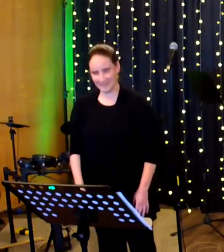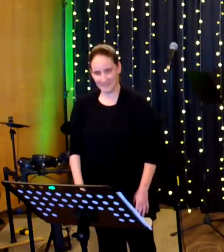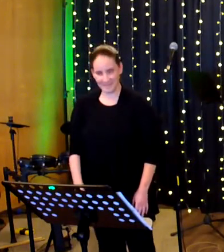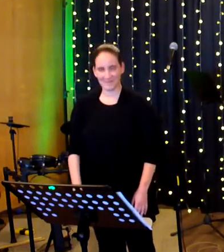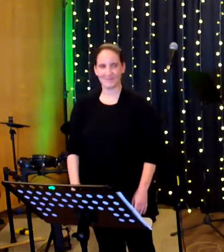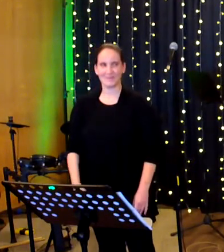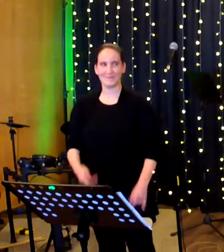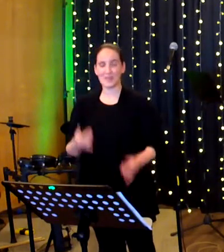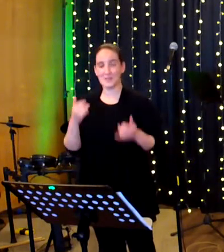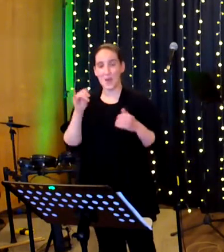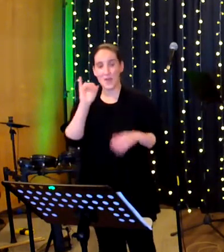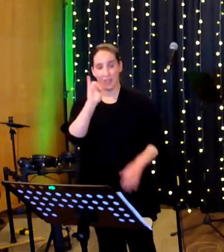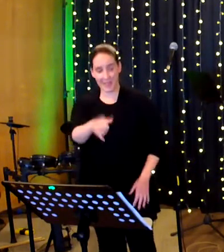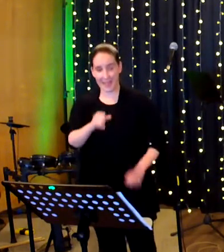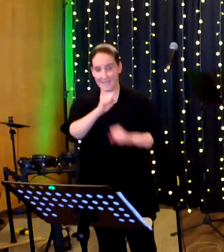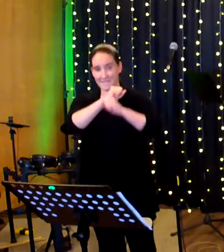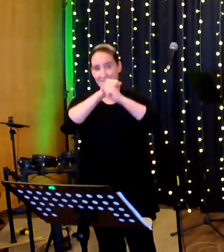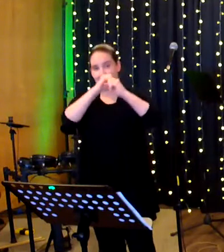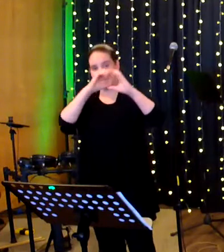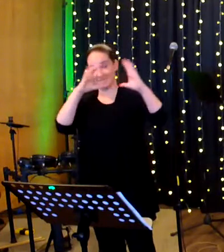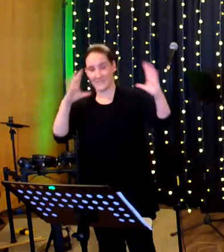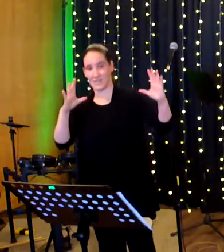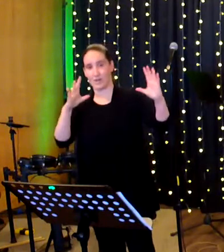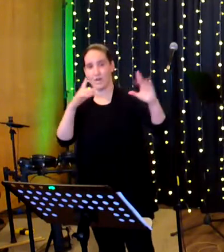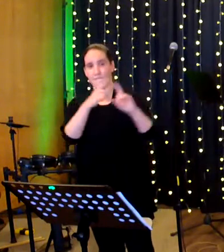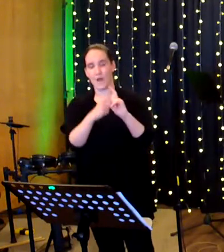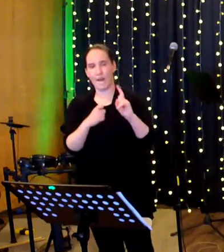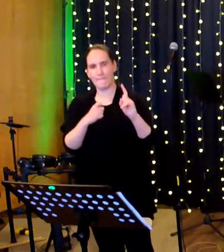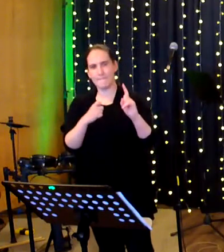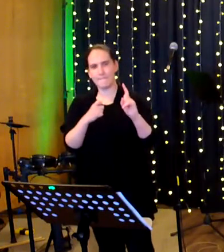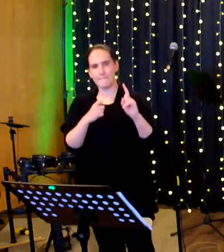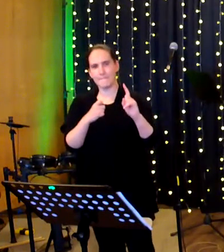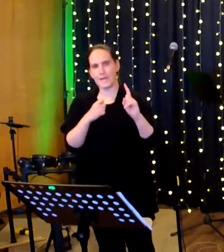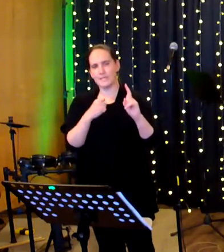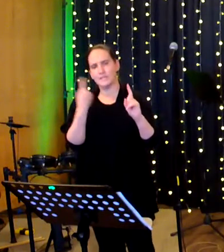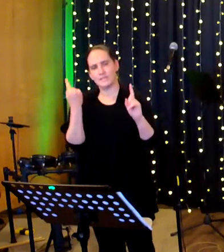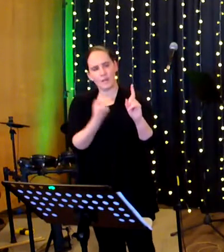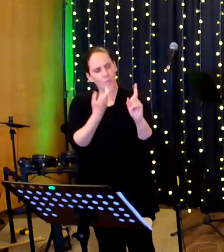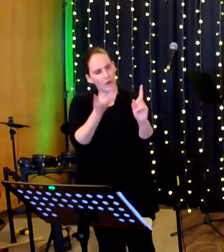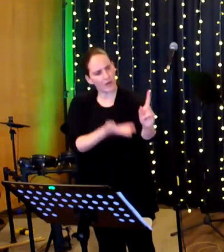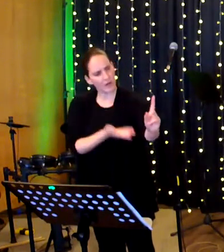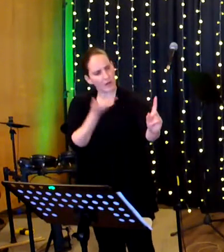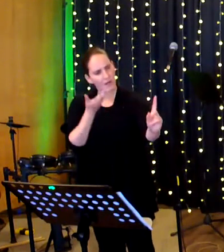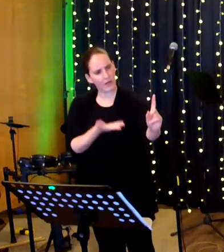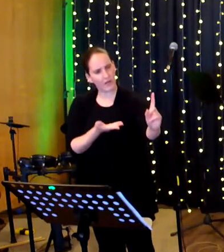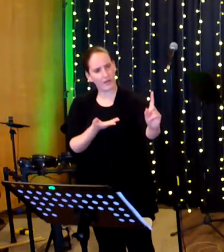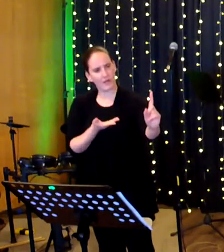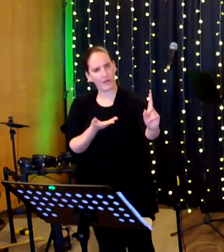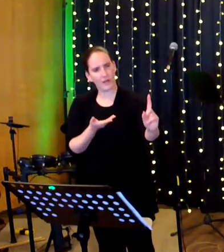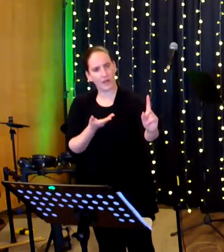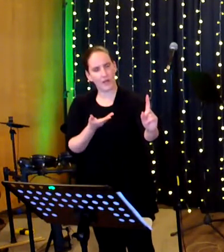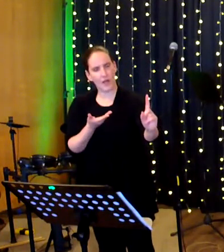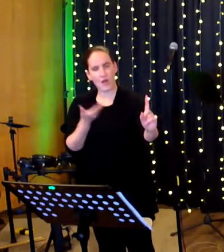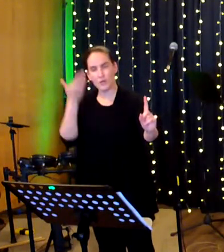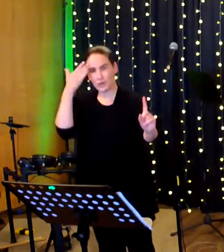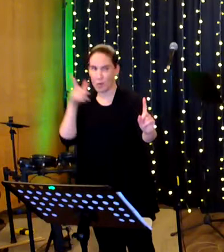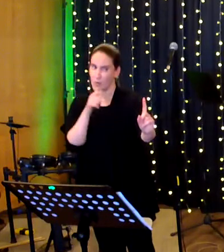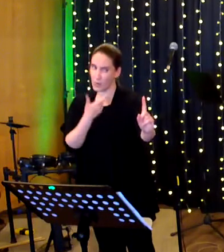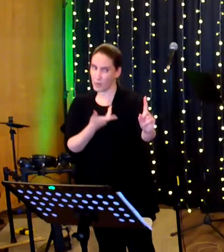gets this vision from this messenger. And this is clearly some sort of angelic